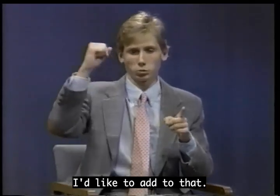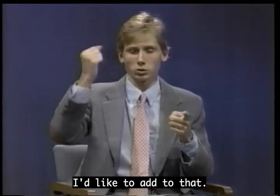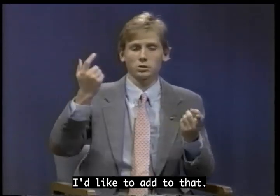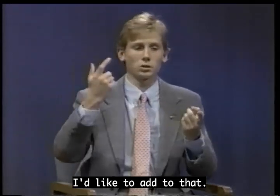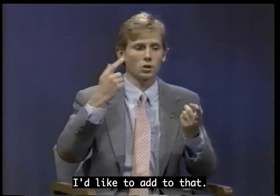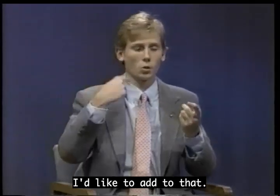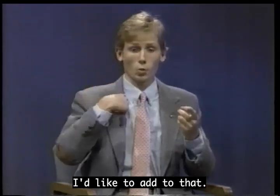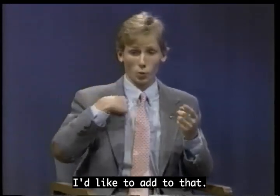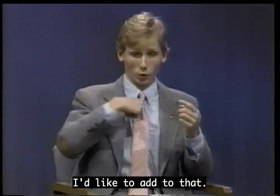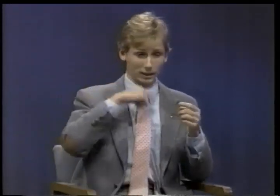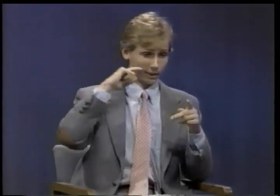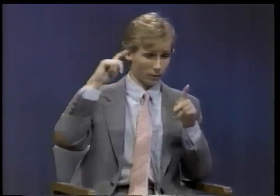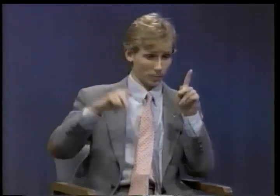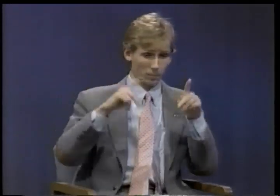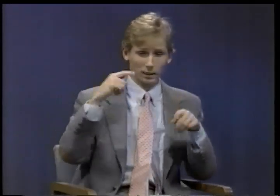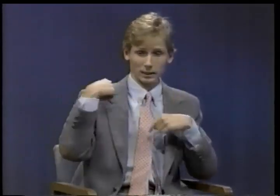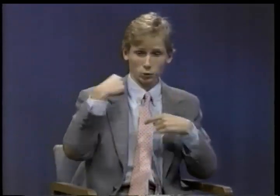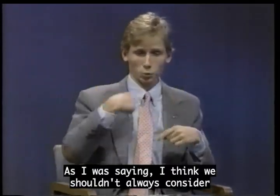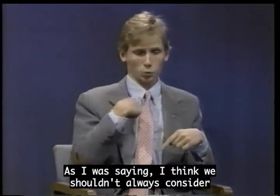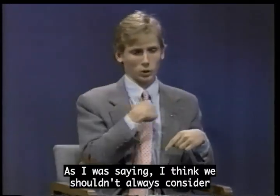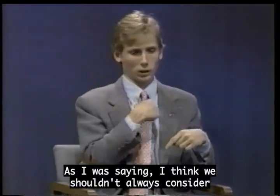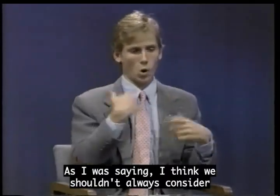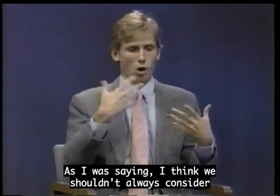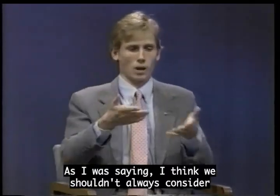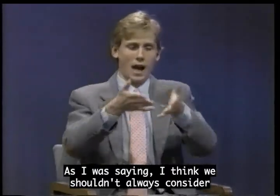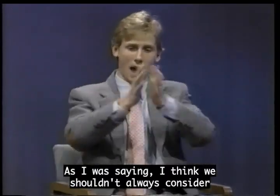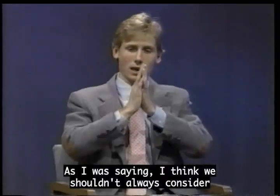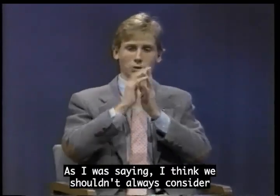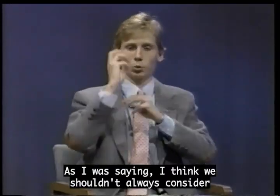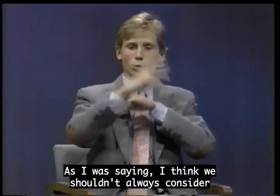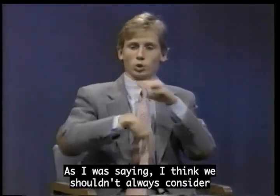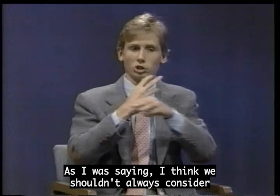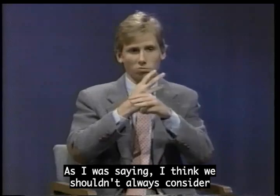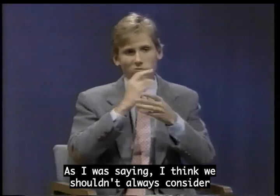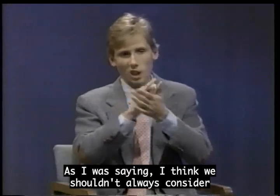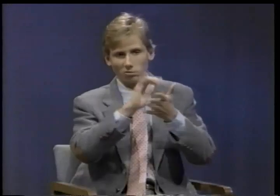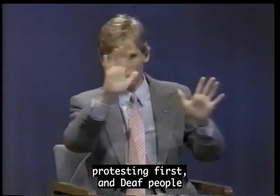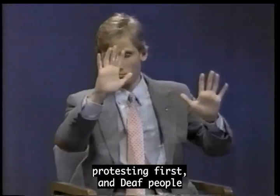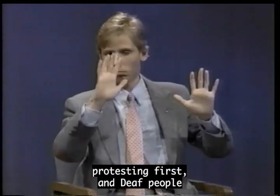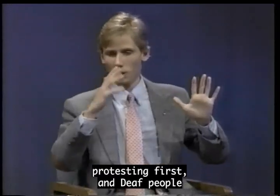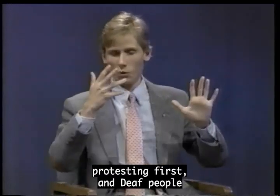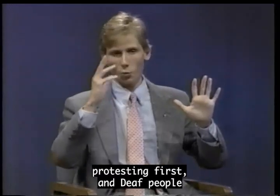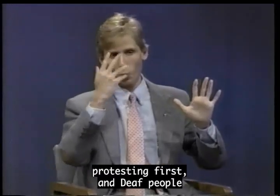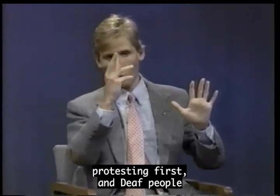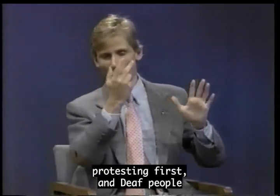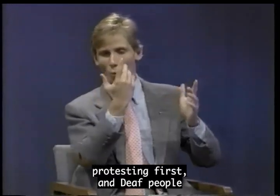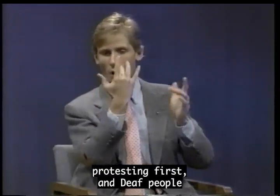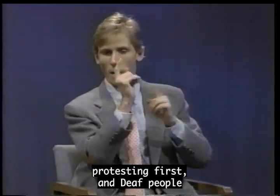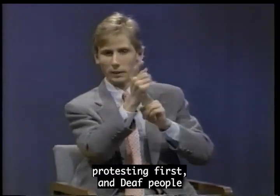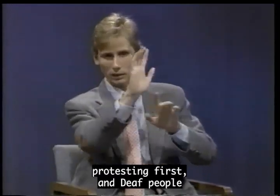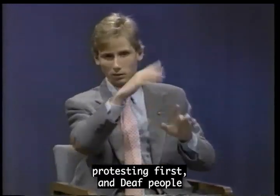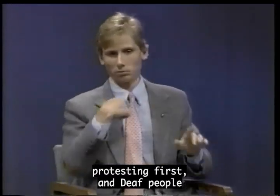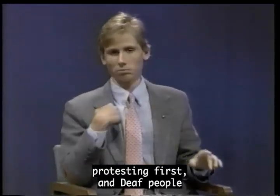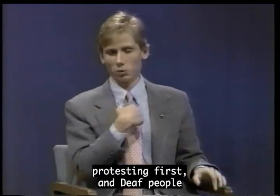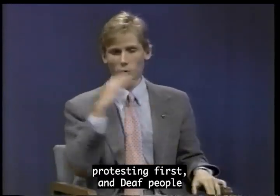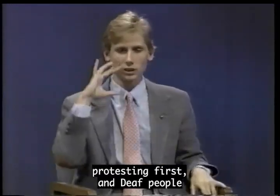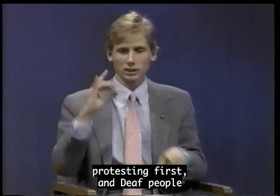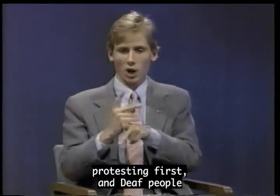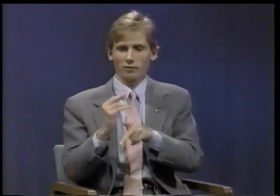As I was saying, I think we shouldn't always consider protesting first, and deaf people have maybe ask the world